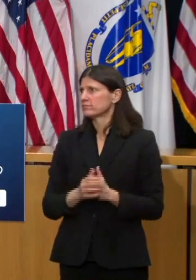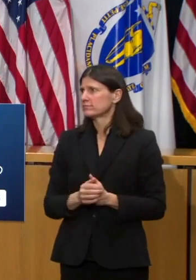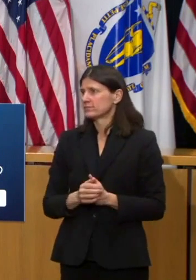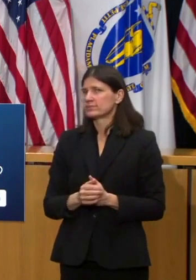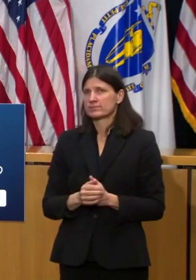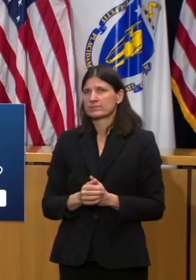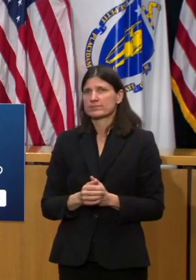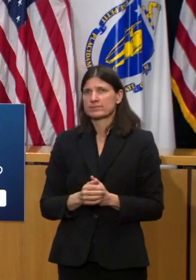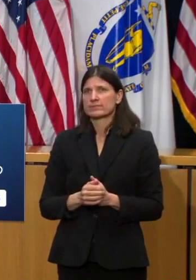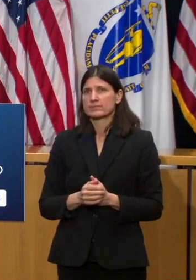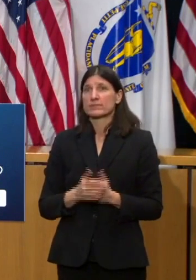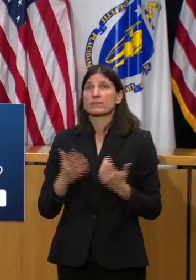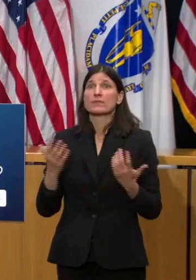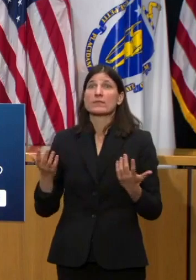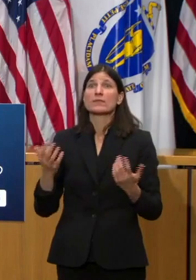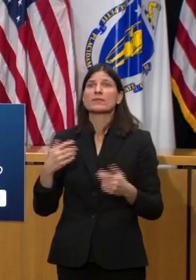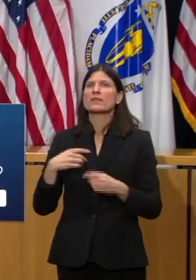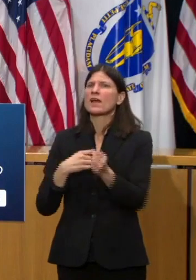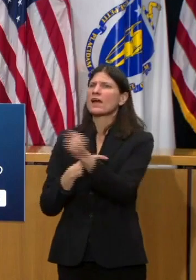is